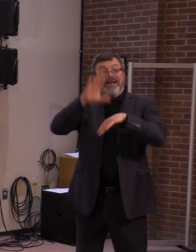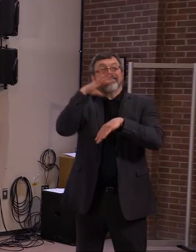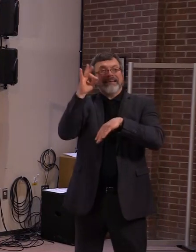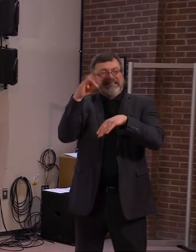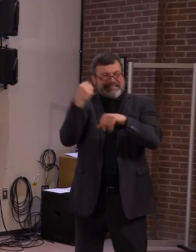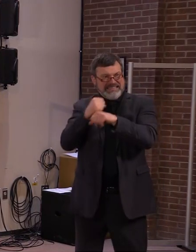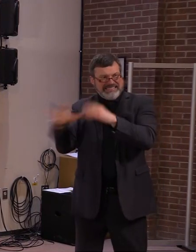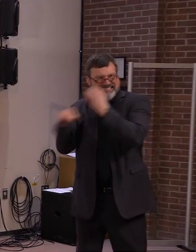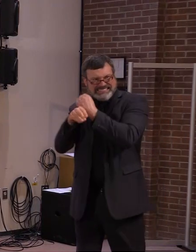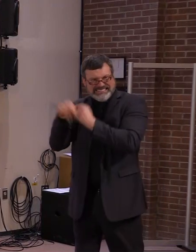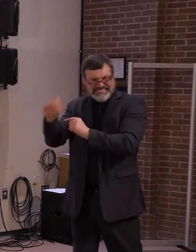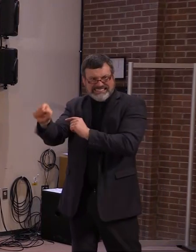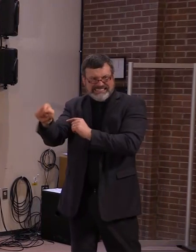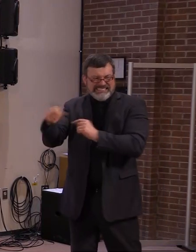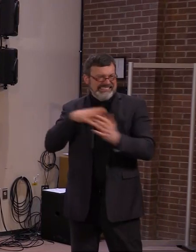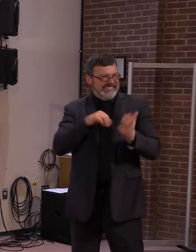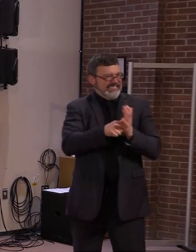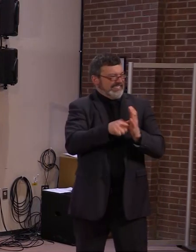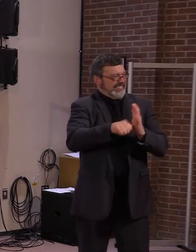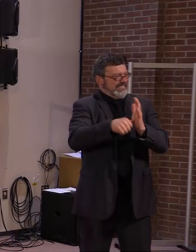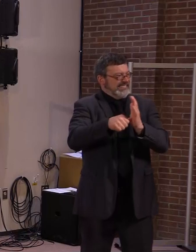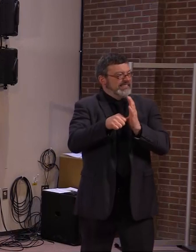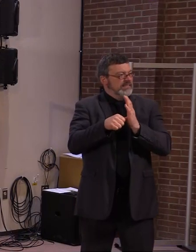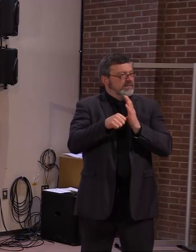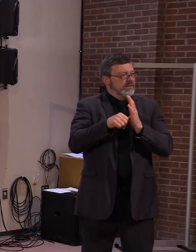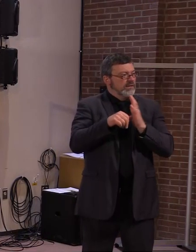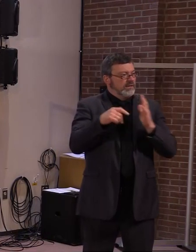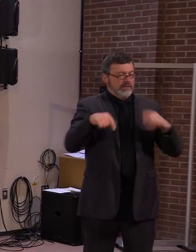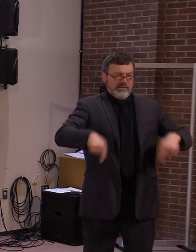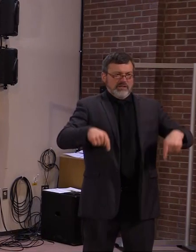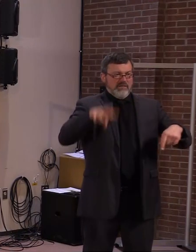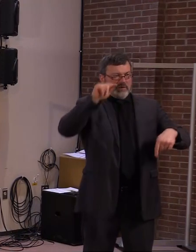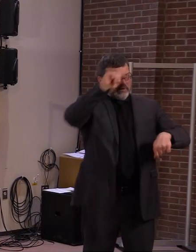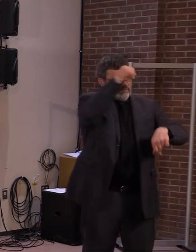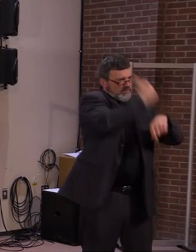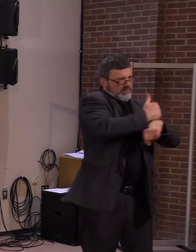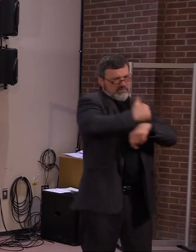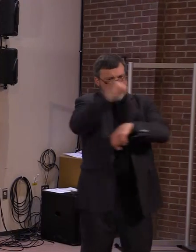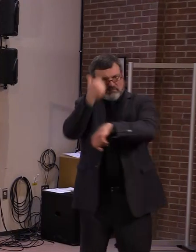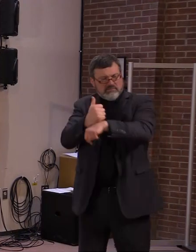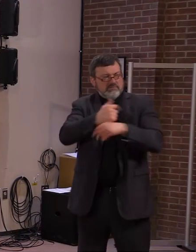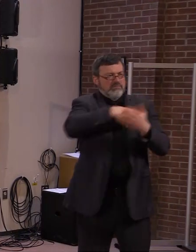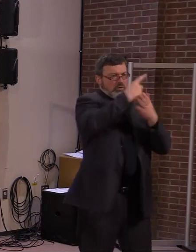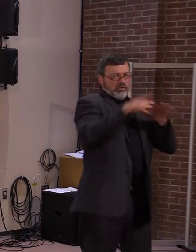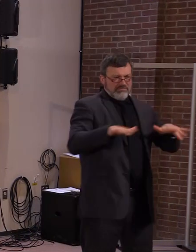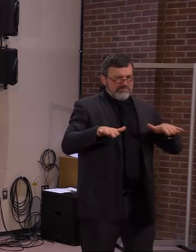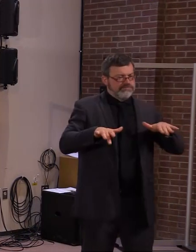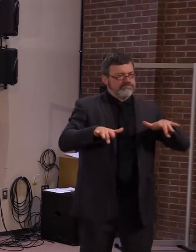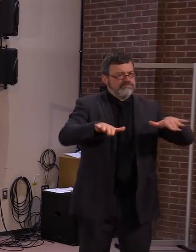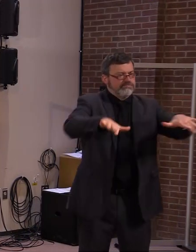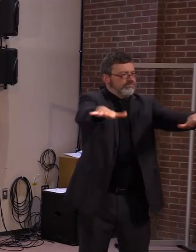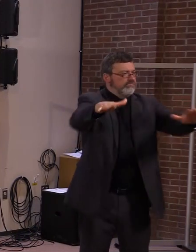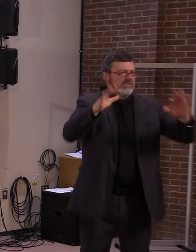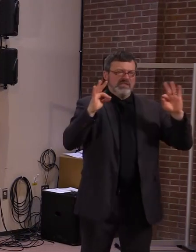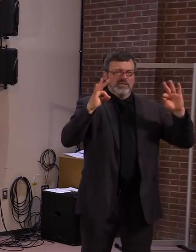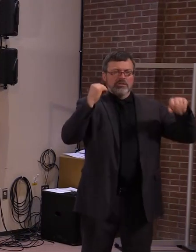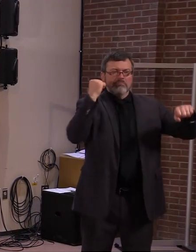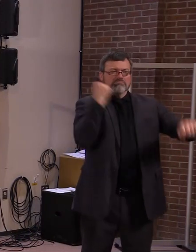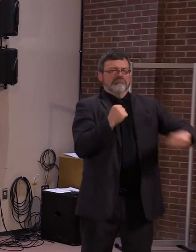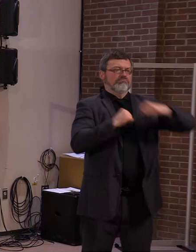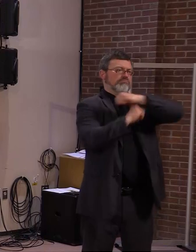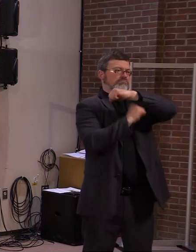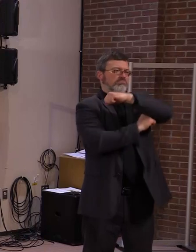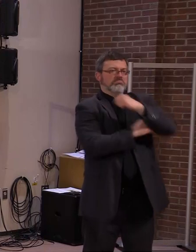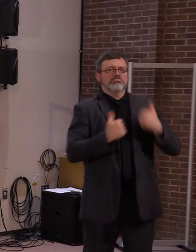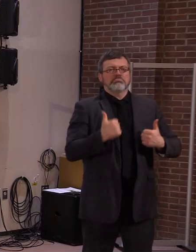in the country. Please take advantage of it. We're also increasing the use of monoclonal antibodies against COVID-19